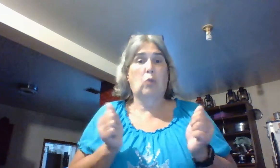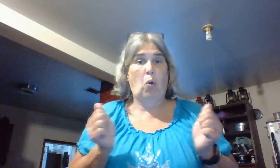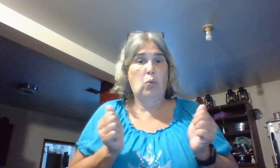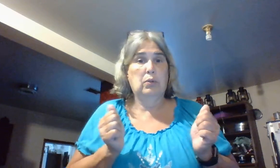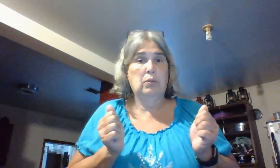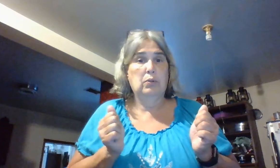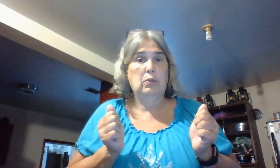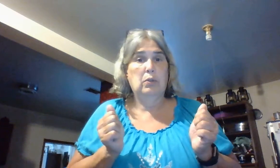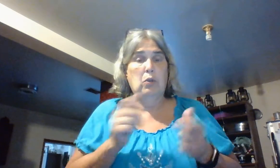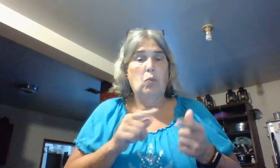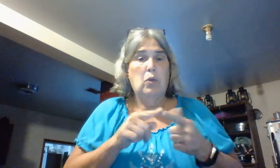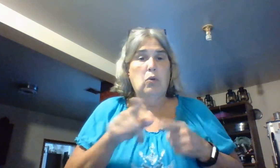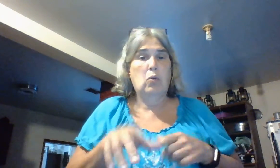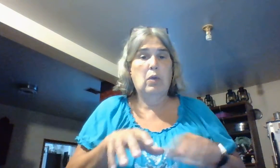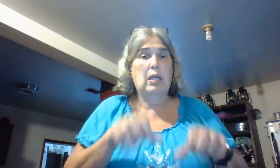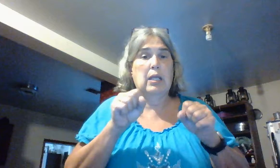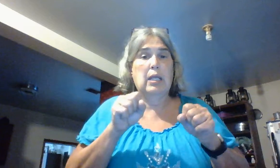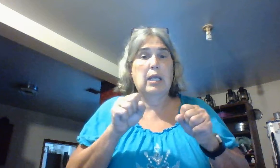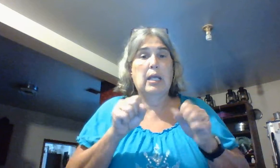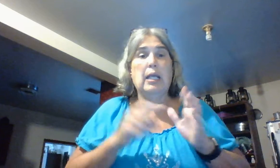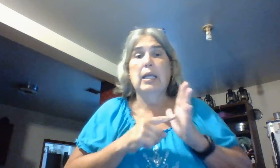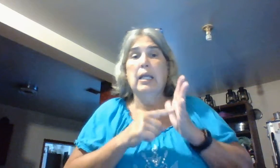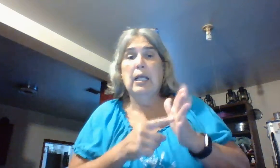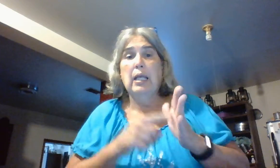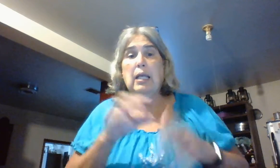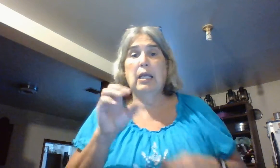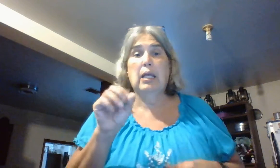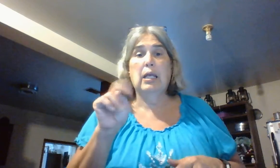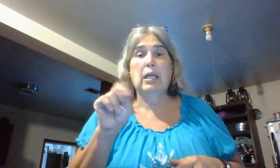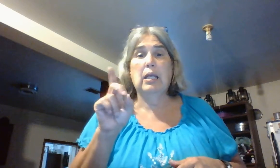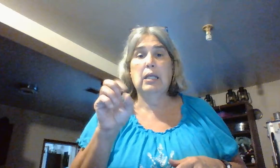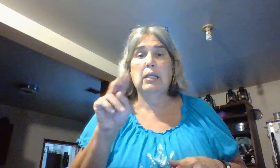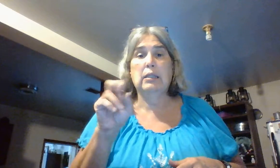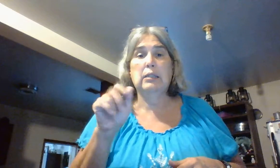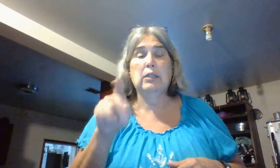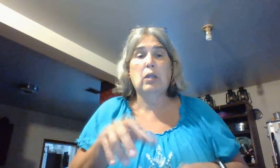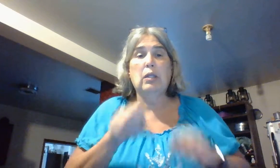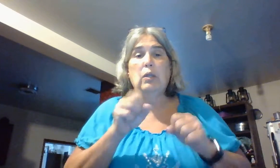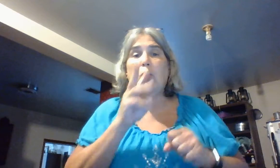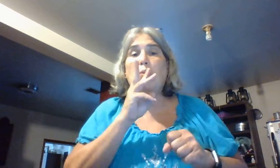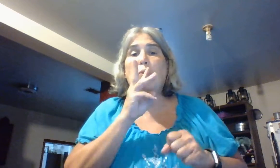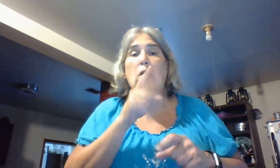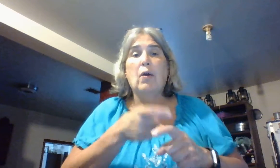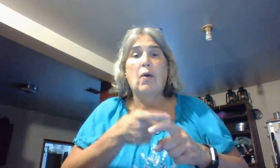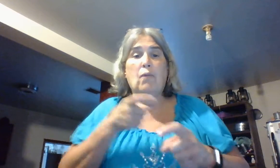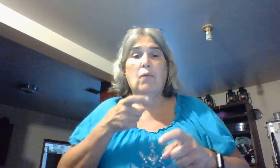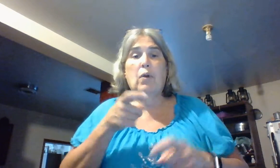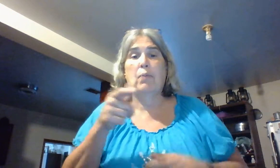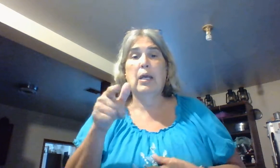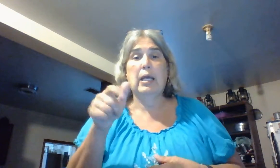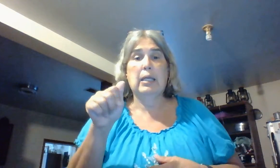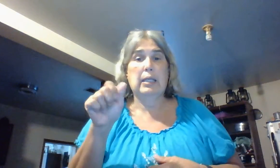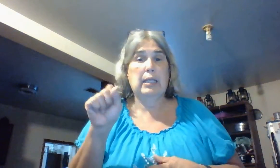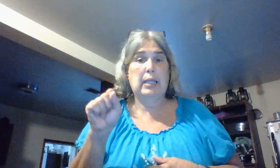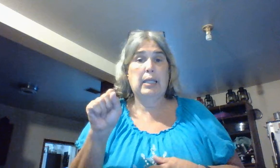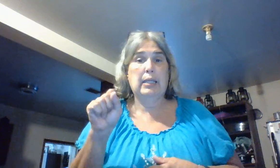When you take, for example, condensation, when you take water from a gas form, or